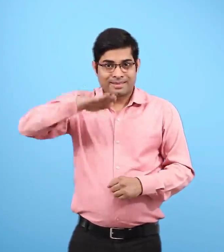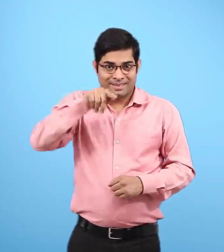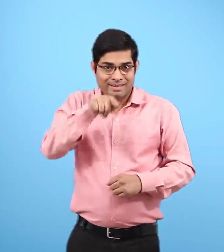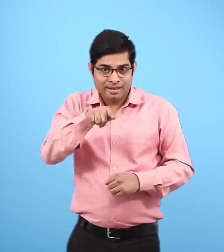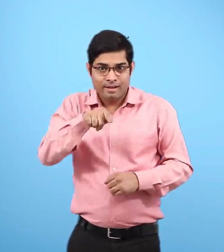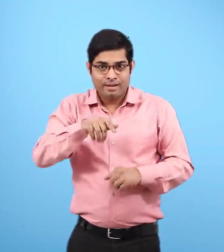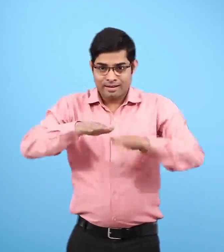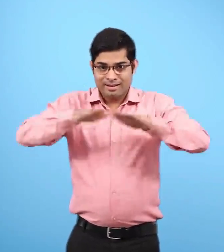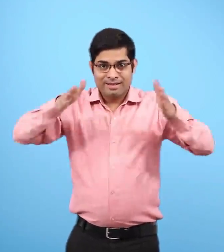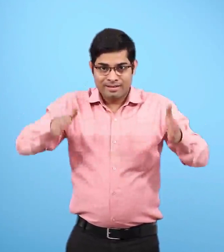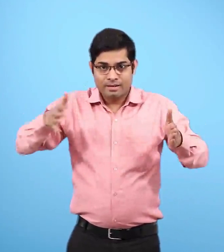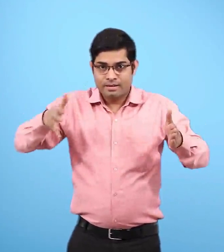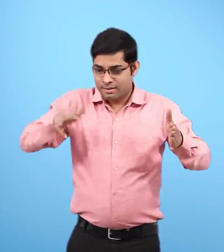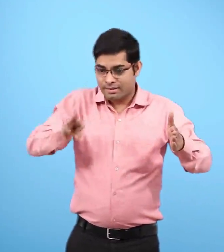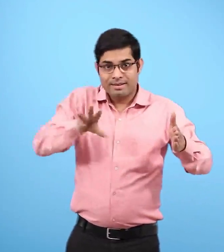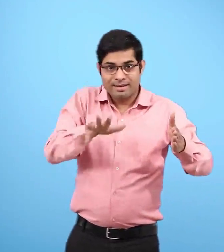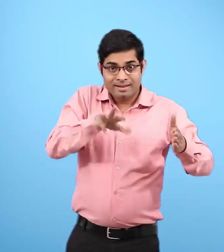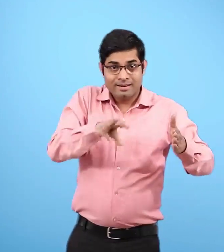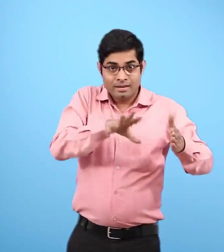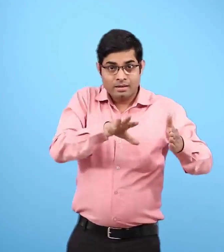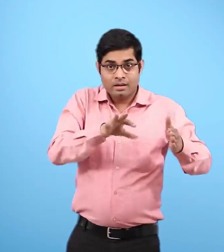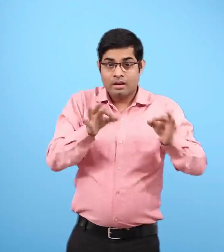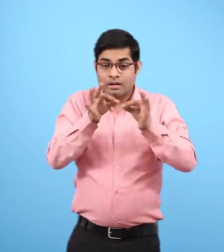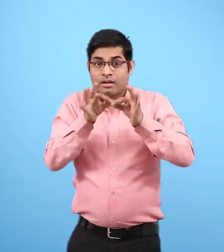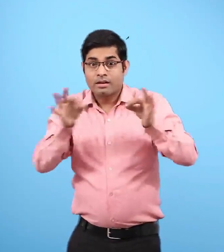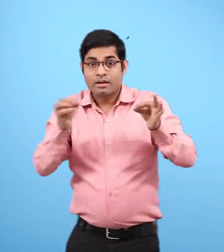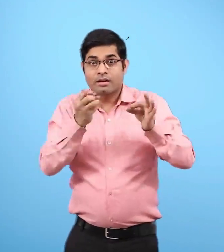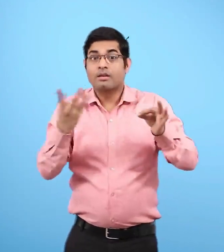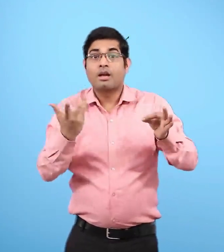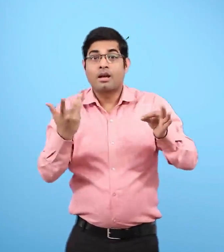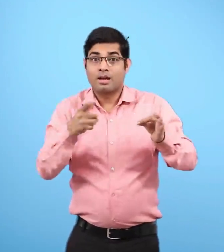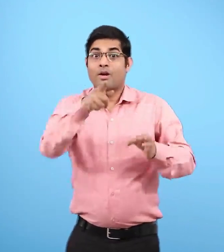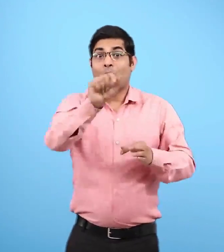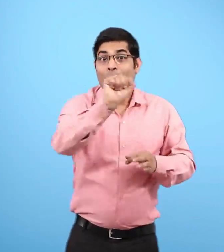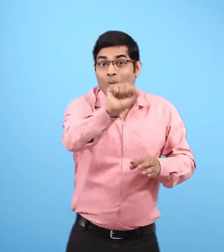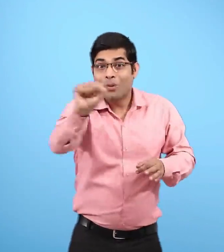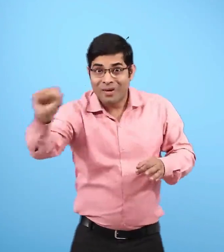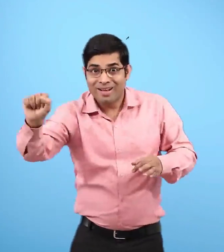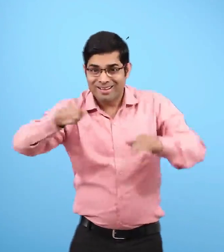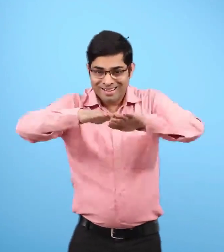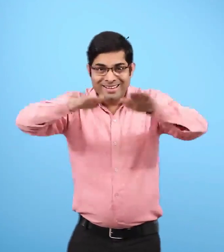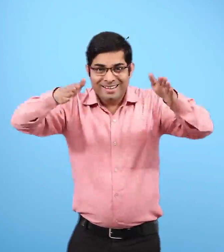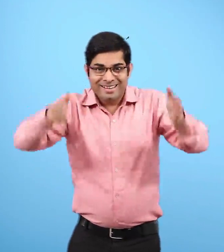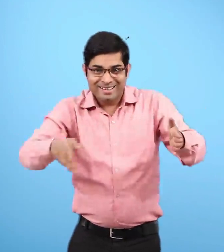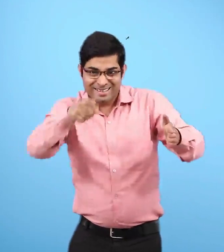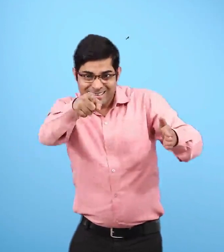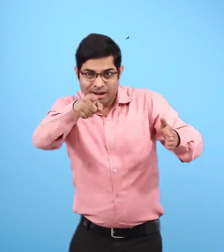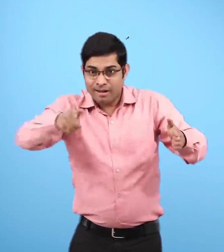The table is dash spans long. You have to measure your